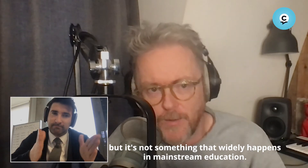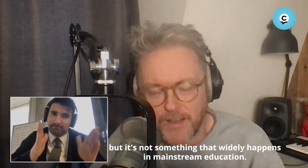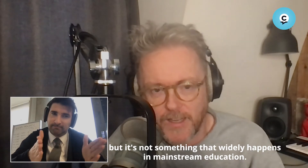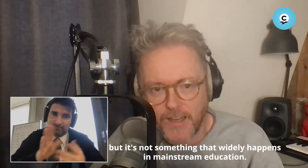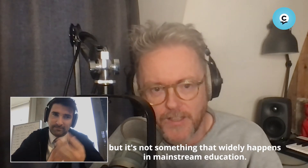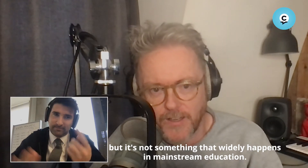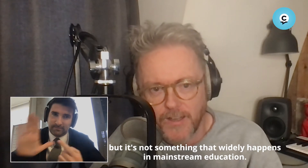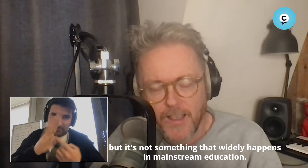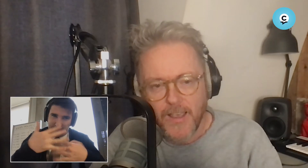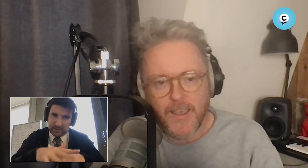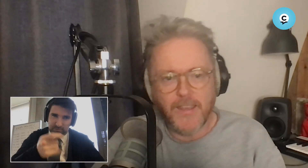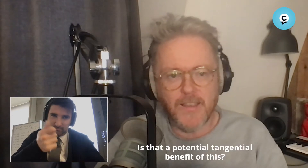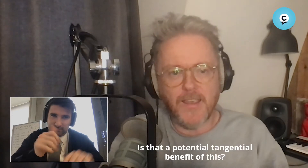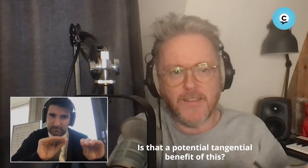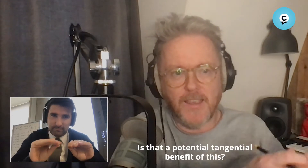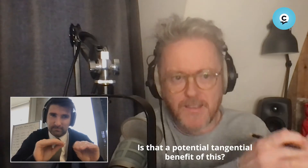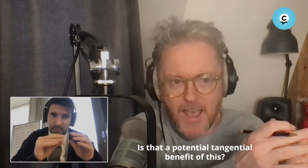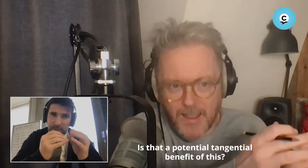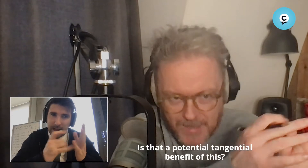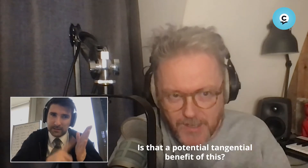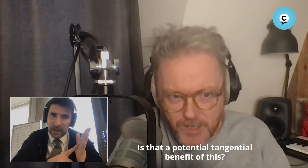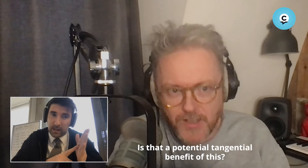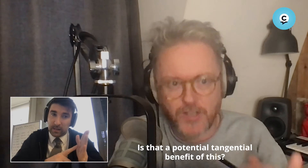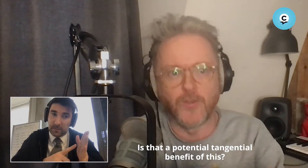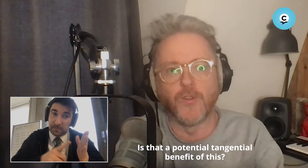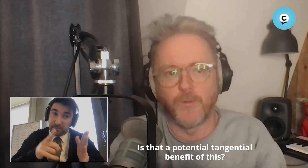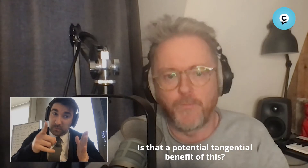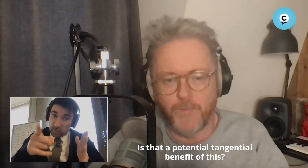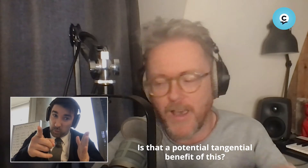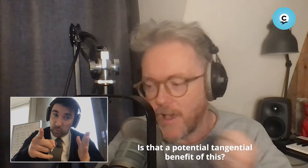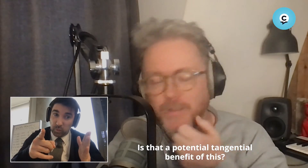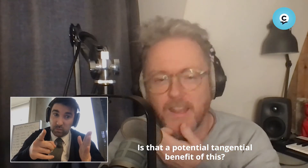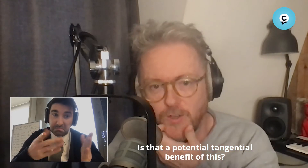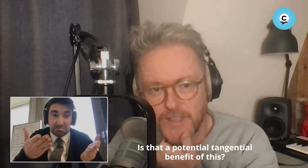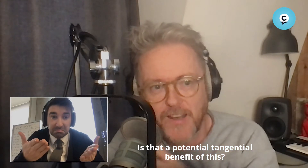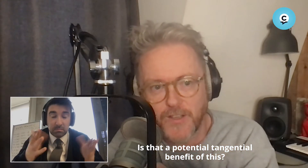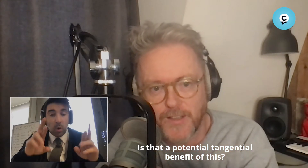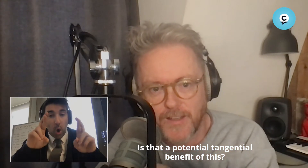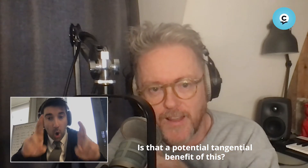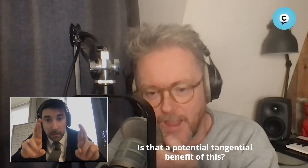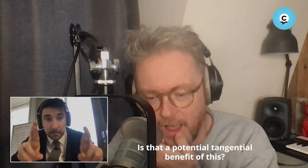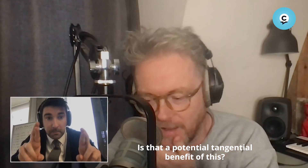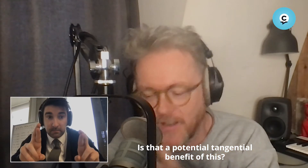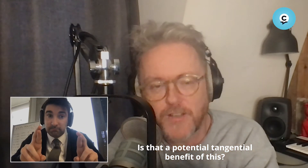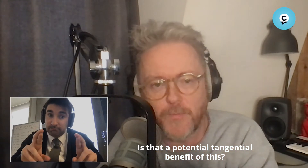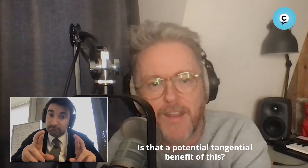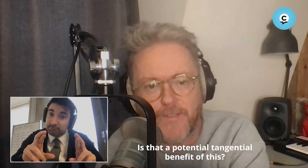mainstream education. Is that a tangential, a potential tangential